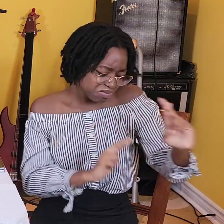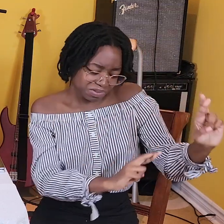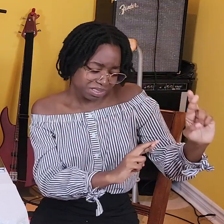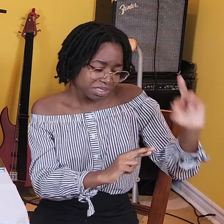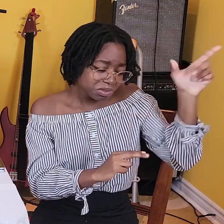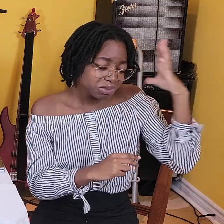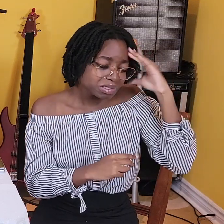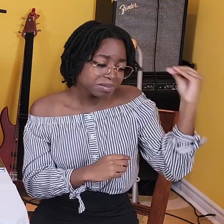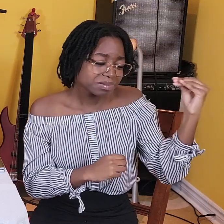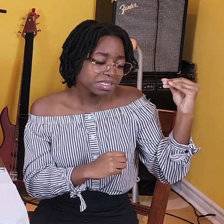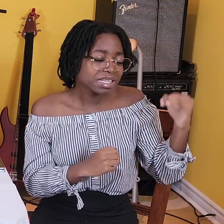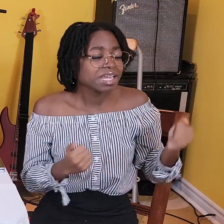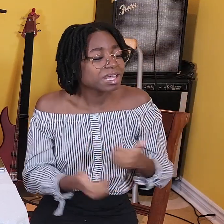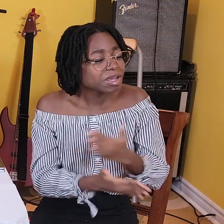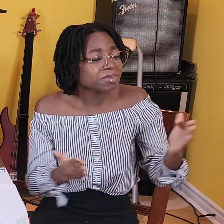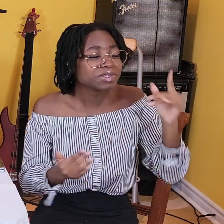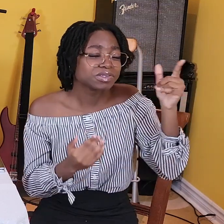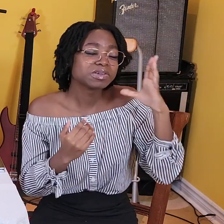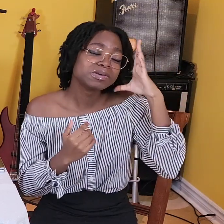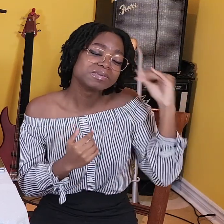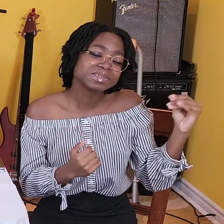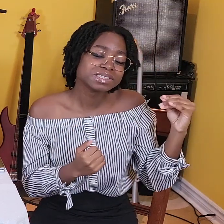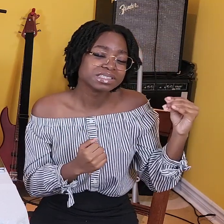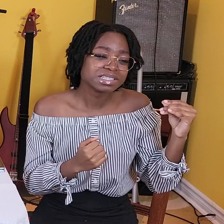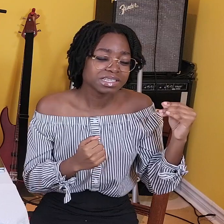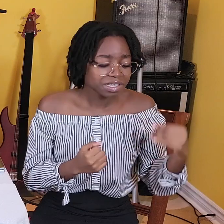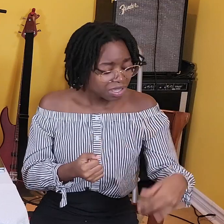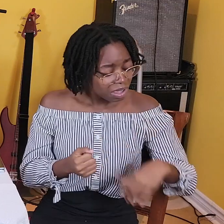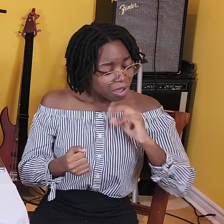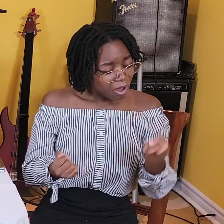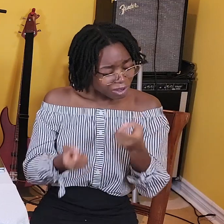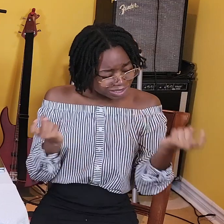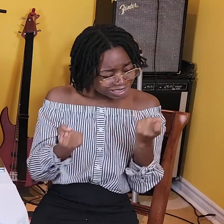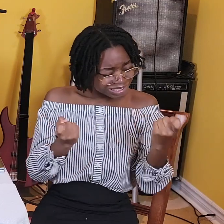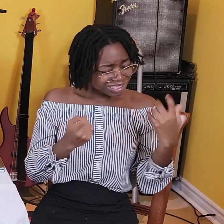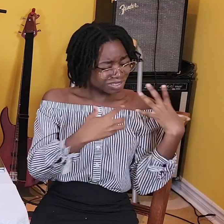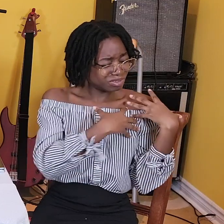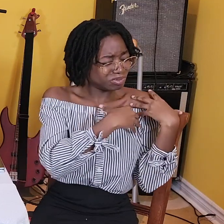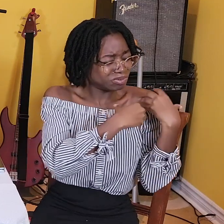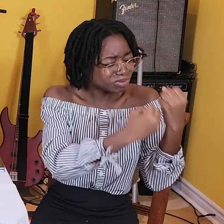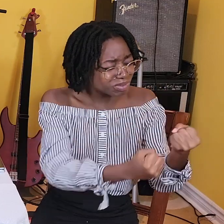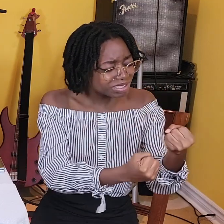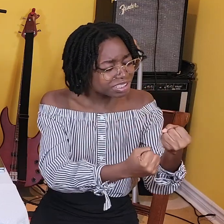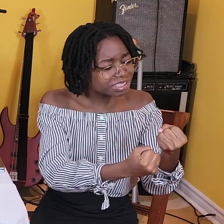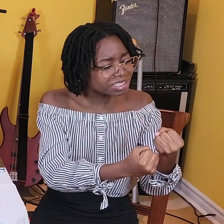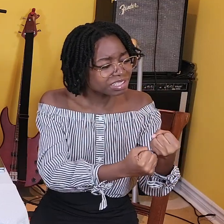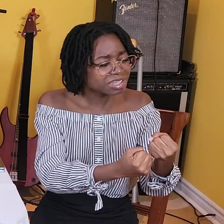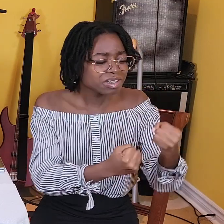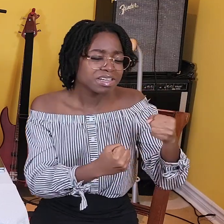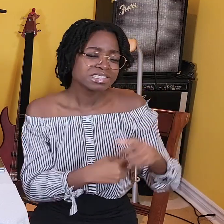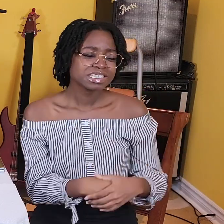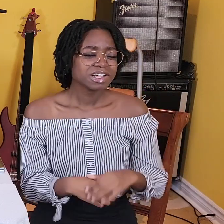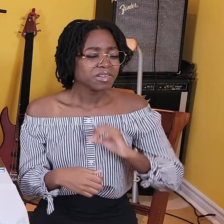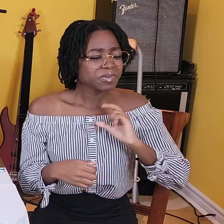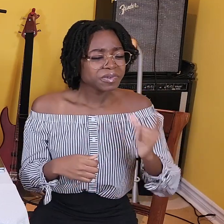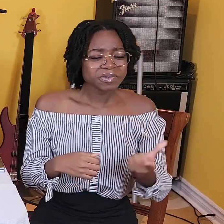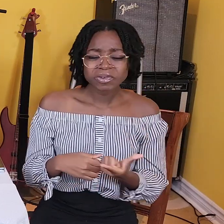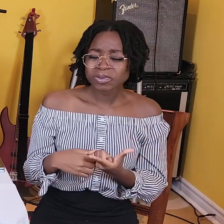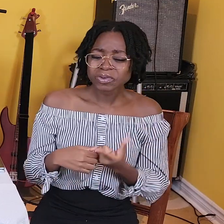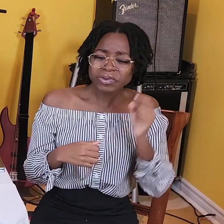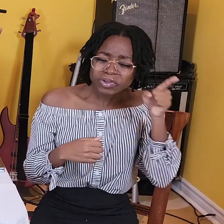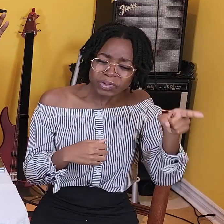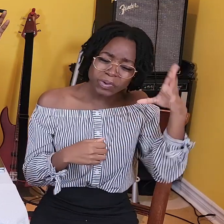that you went through, mighty God, taking on our sins unto yourself so that what you went through, we would go